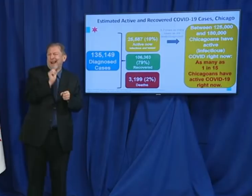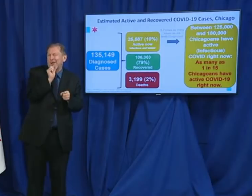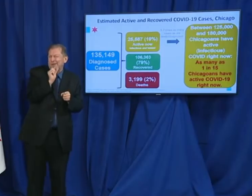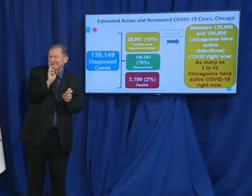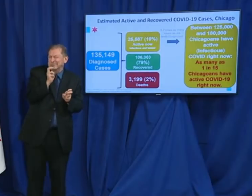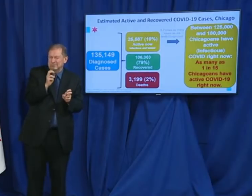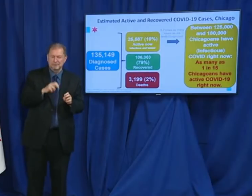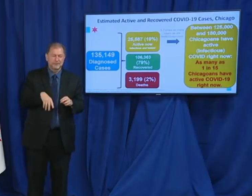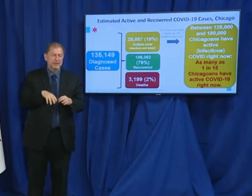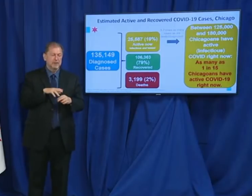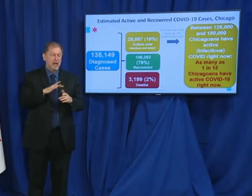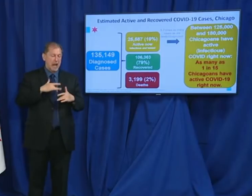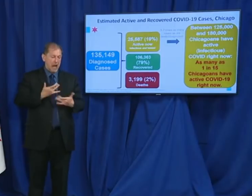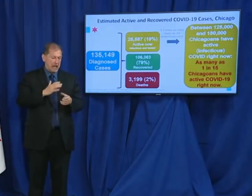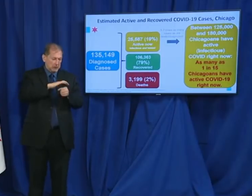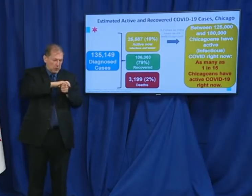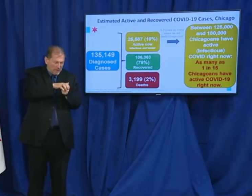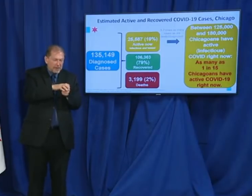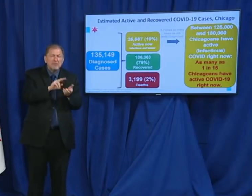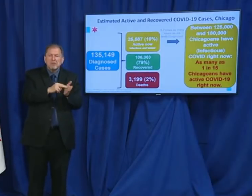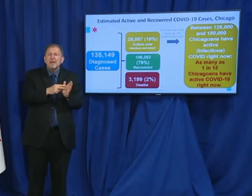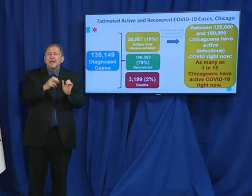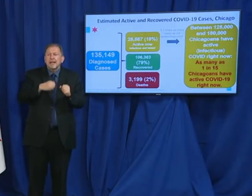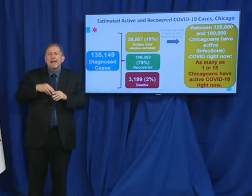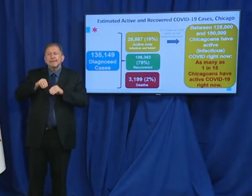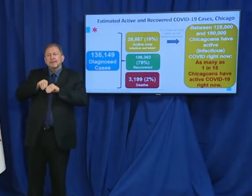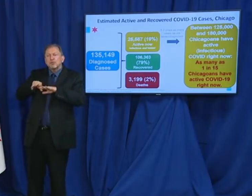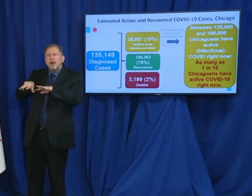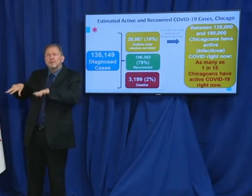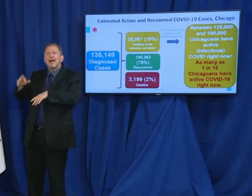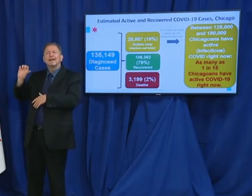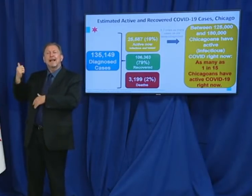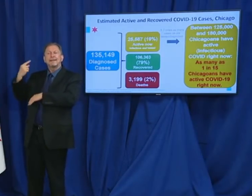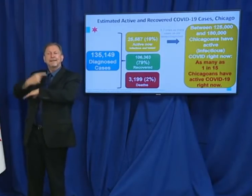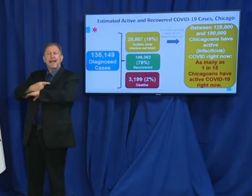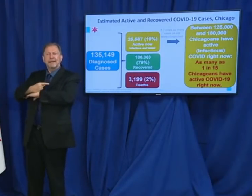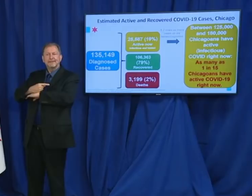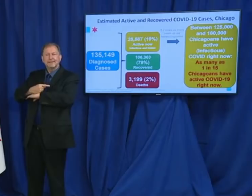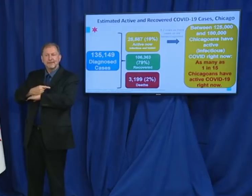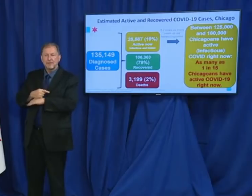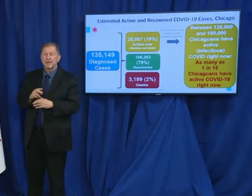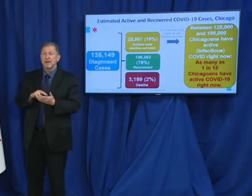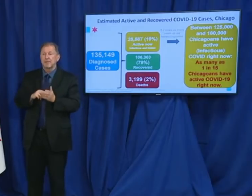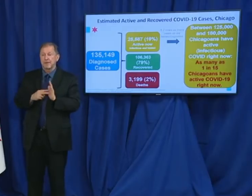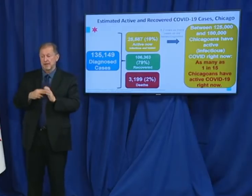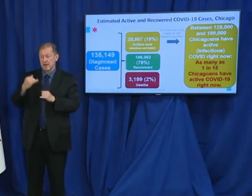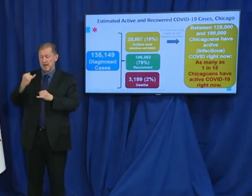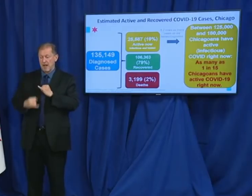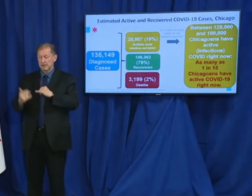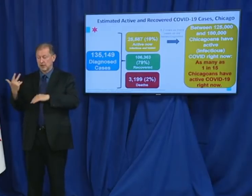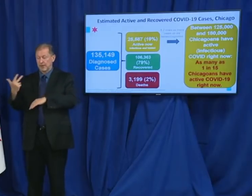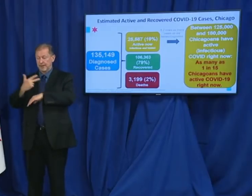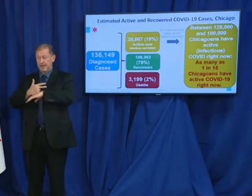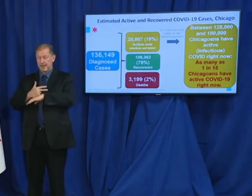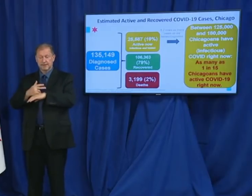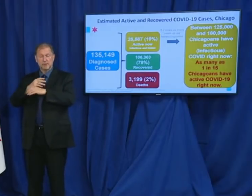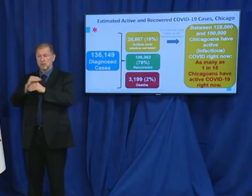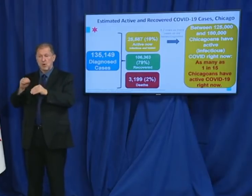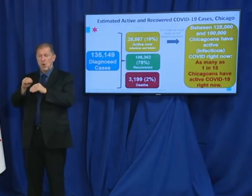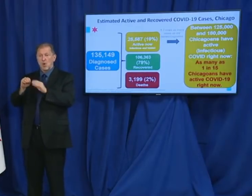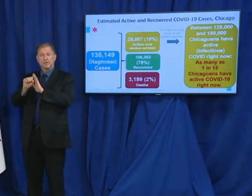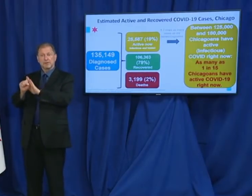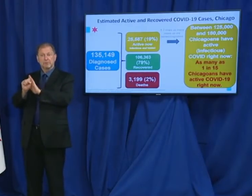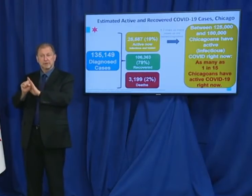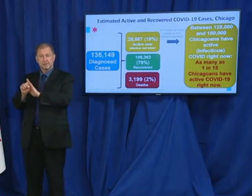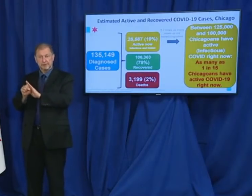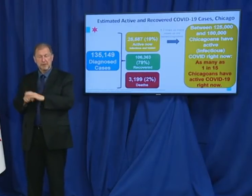being infectious for 10 days. But then the last 3 days of that, they have to be without symptoms. We know there are people that are longer than that. And